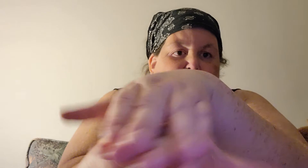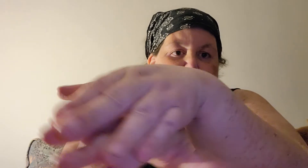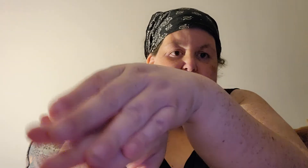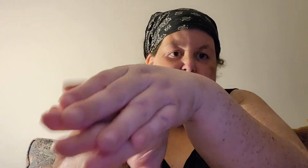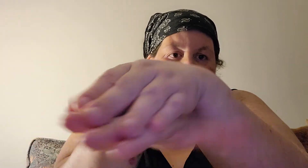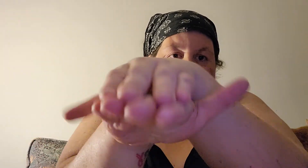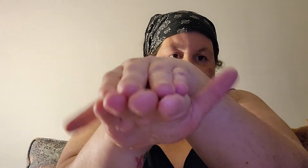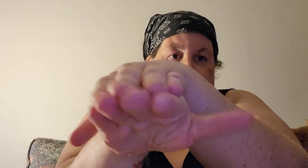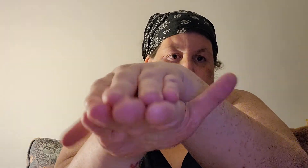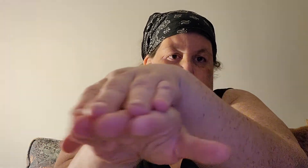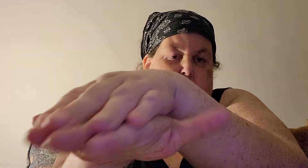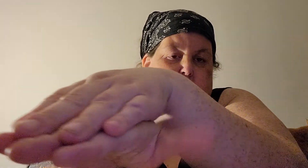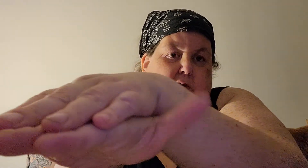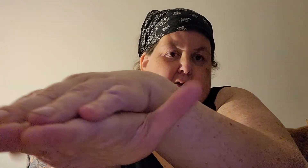fishies.